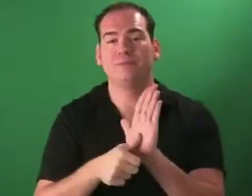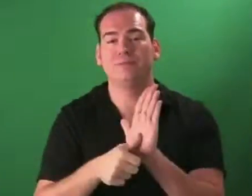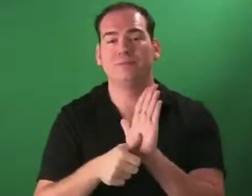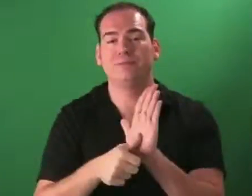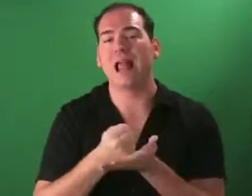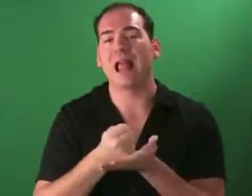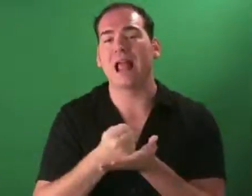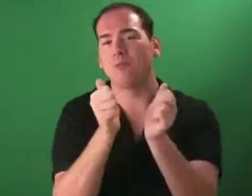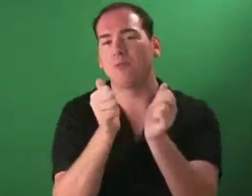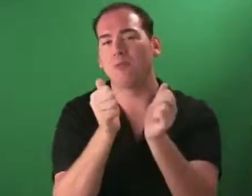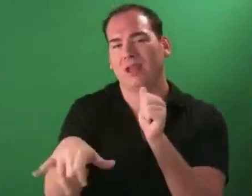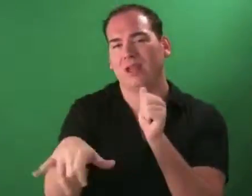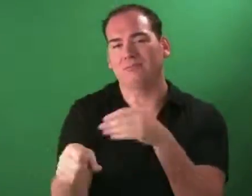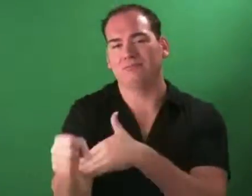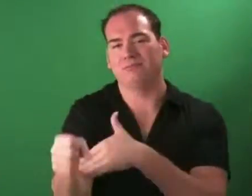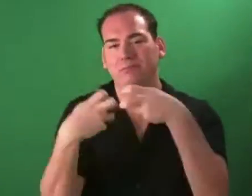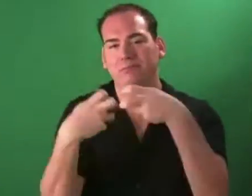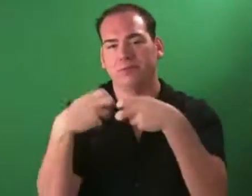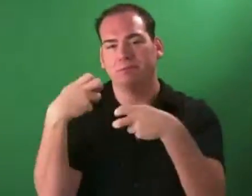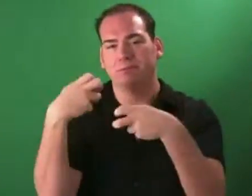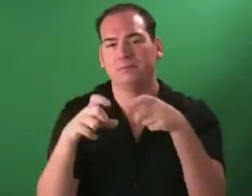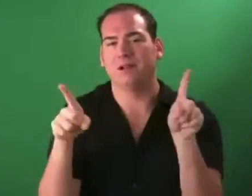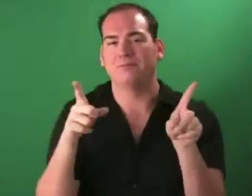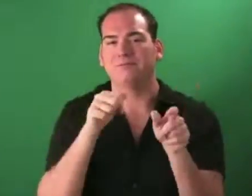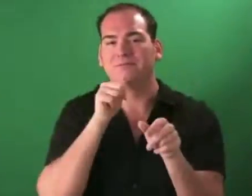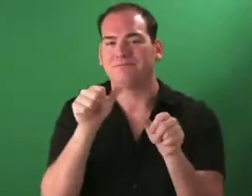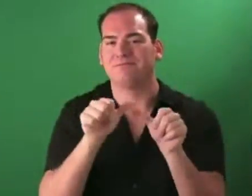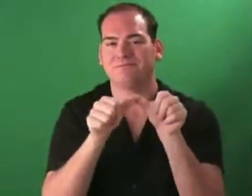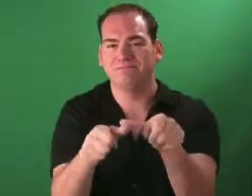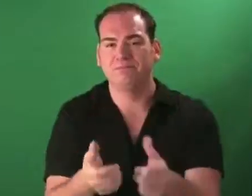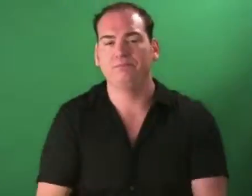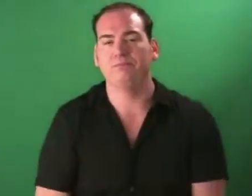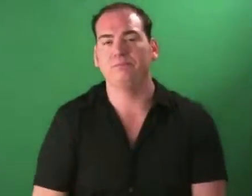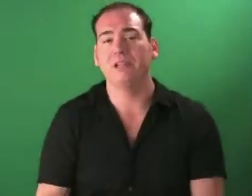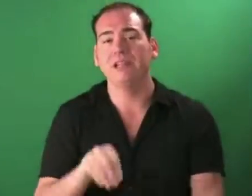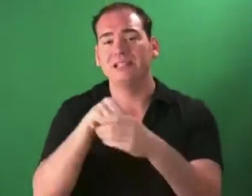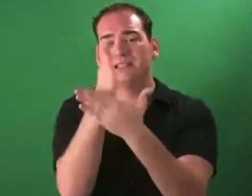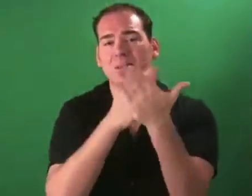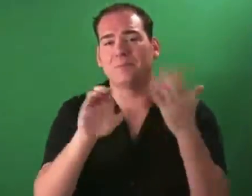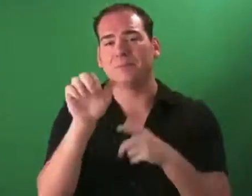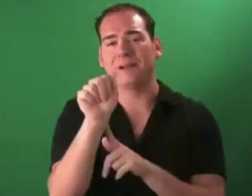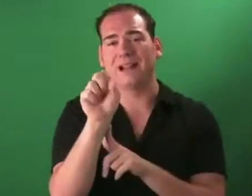And this happens when we perform the surgery of the prostate being removed.